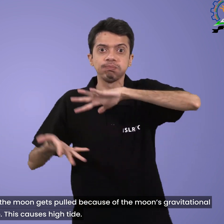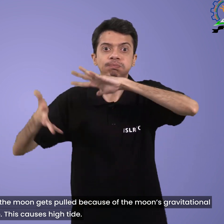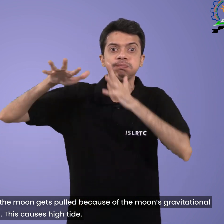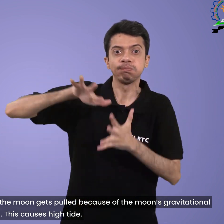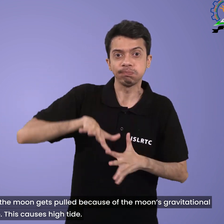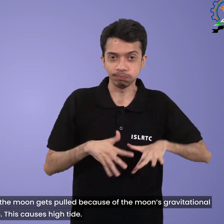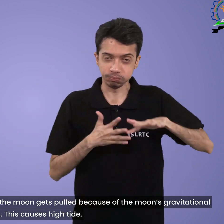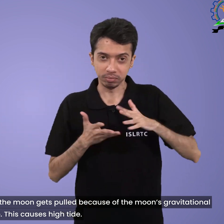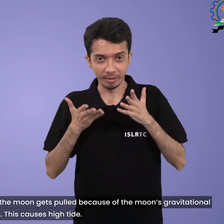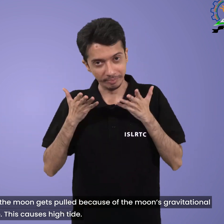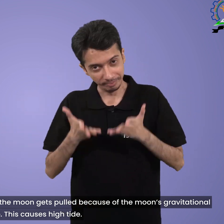high tide.